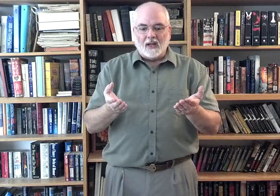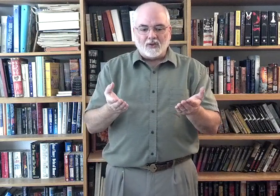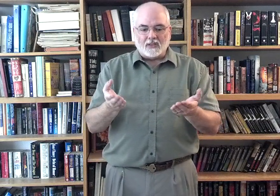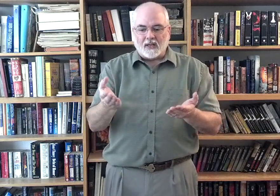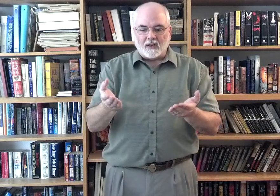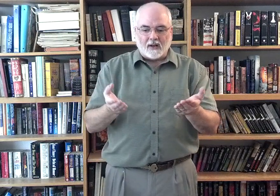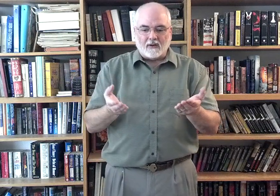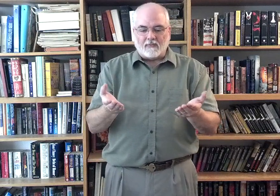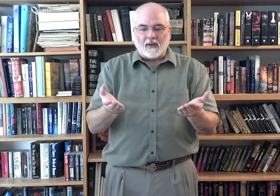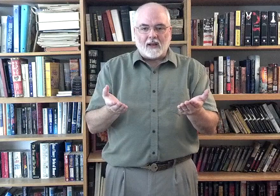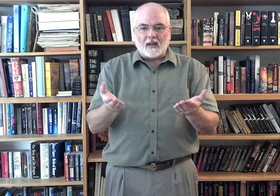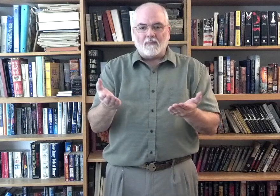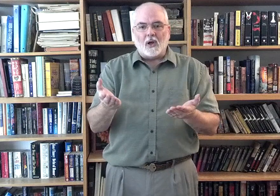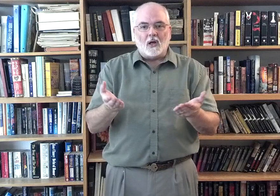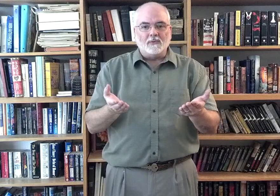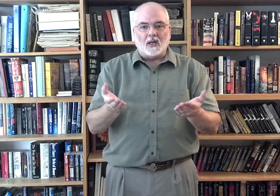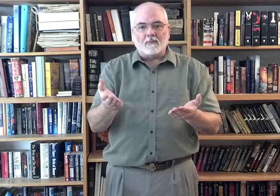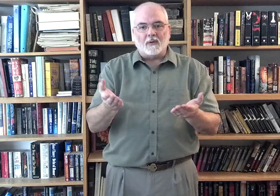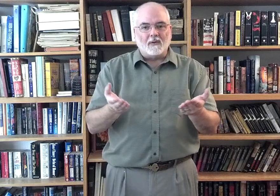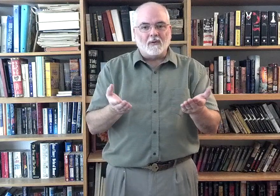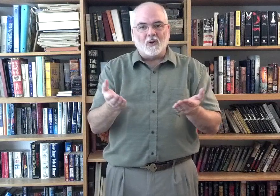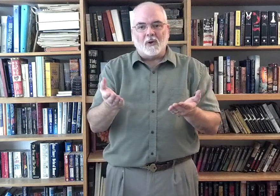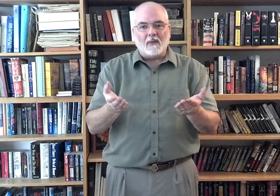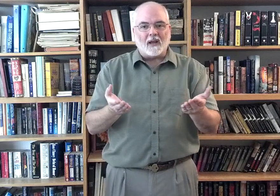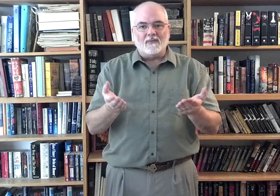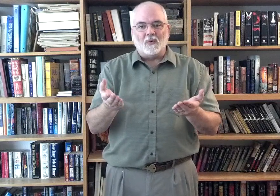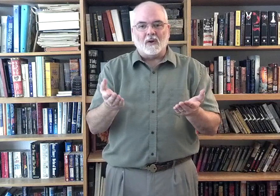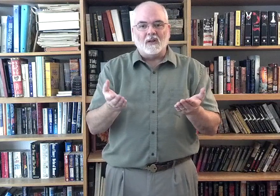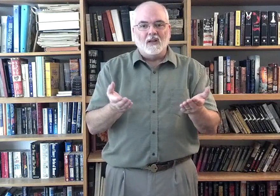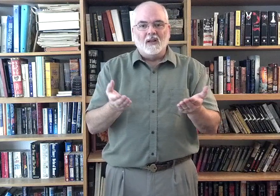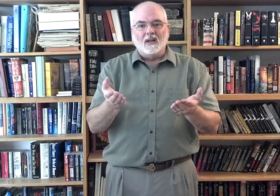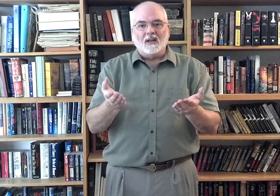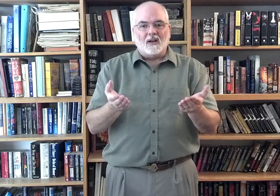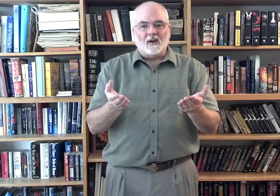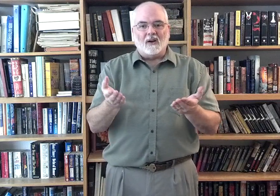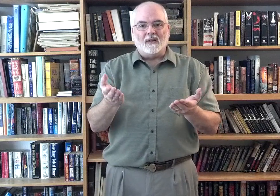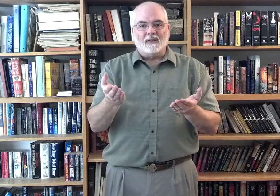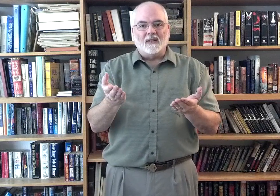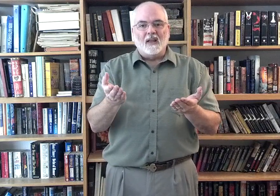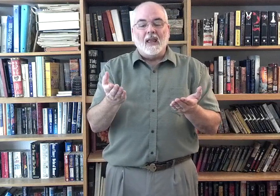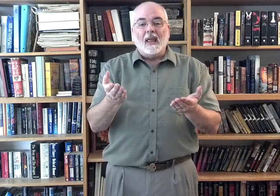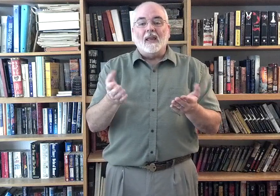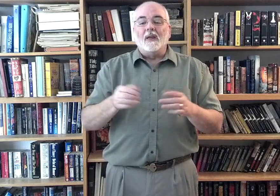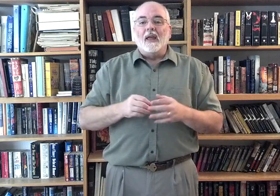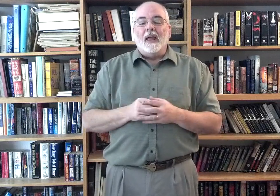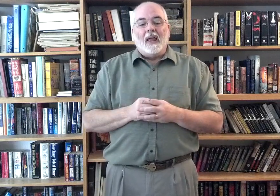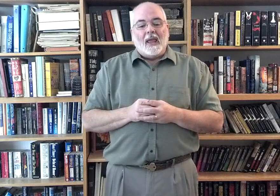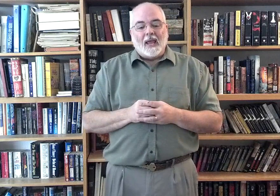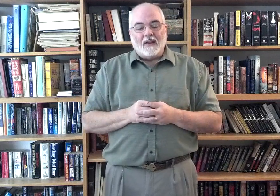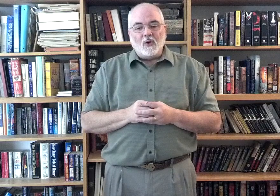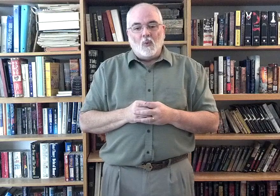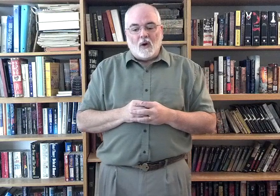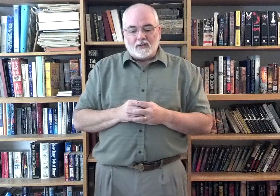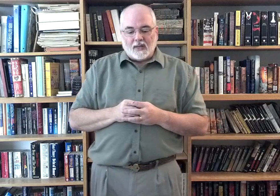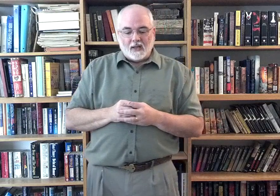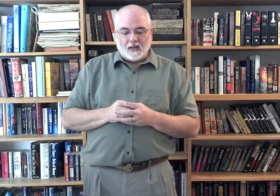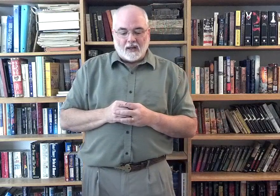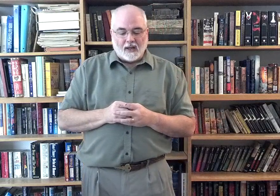Just can flat palms up, going back and forth. All right. And if you want, in